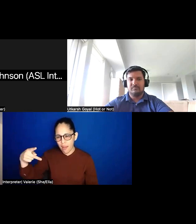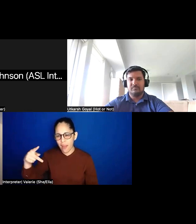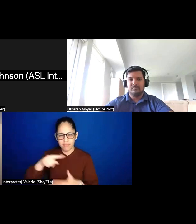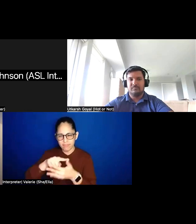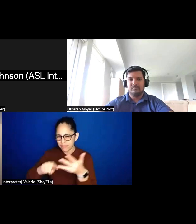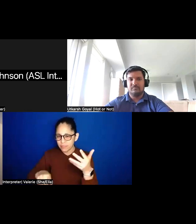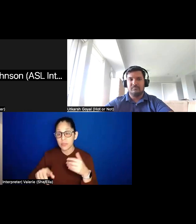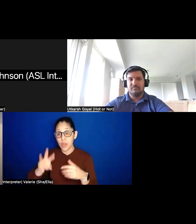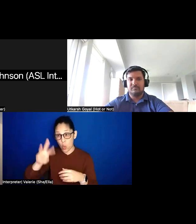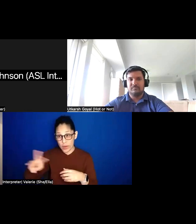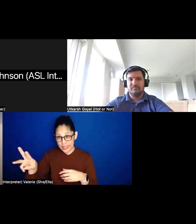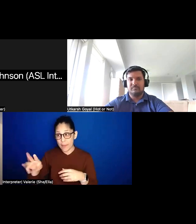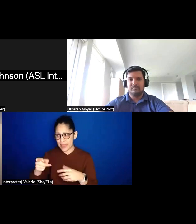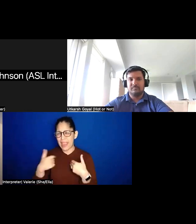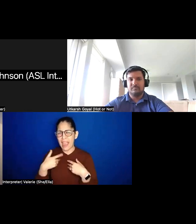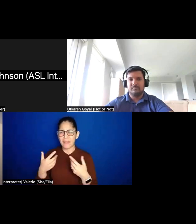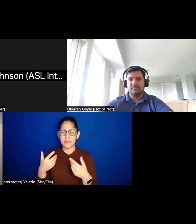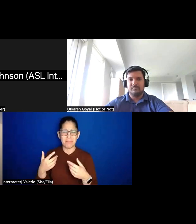dollars. And so